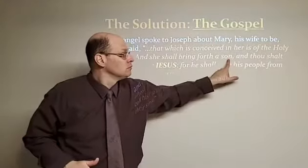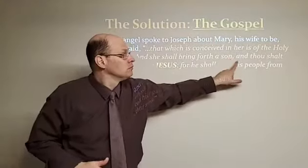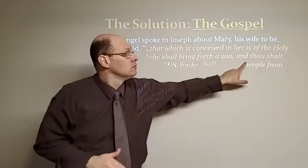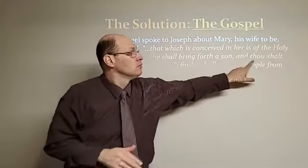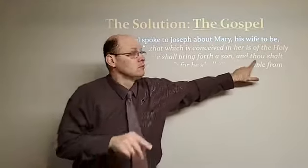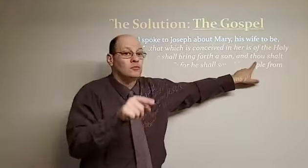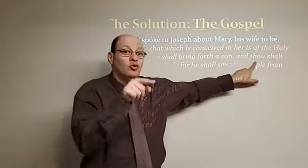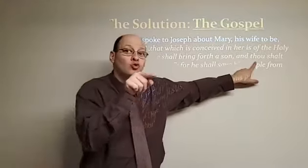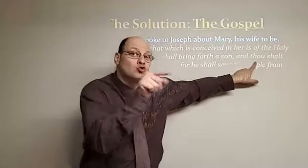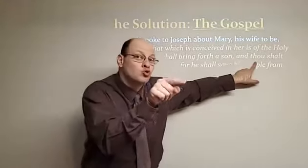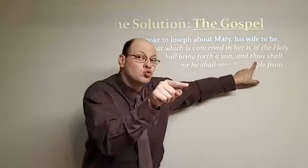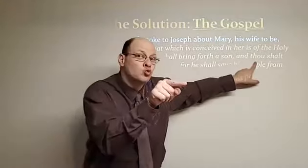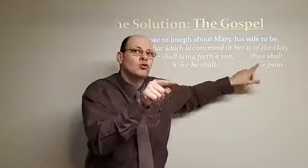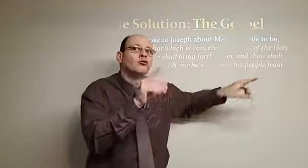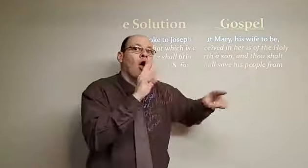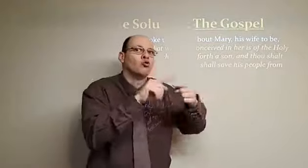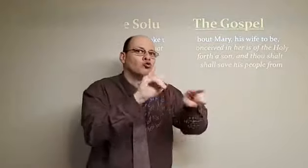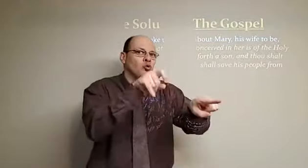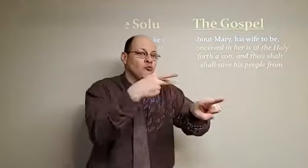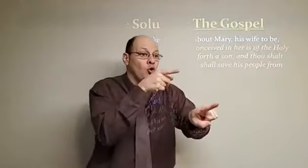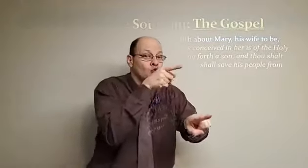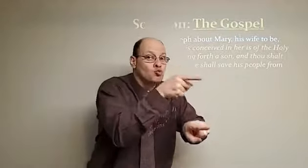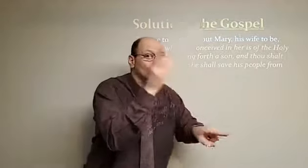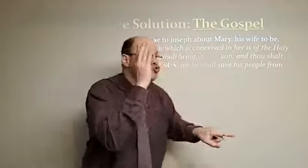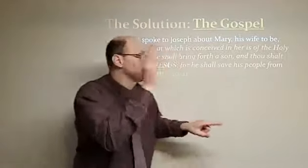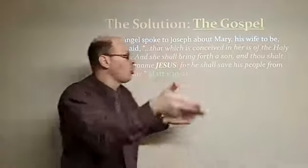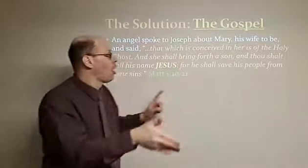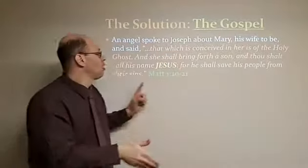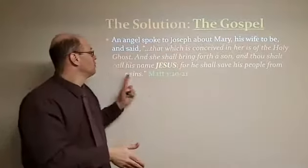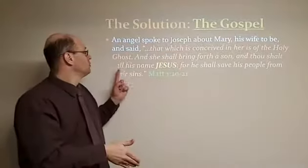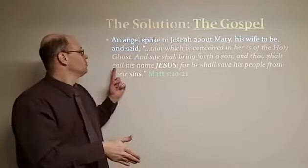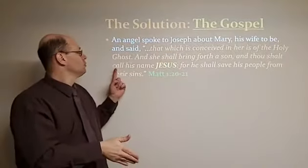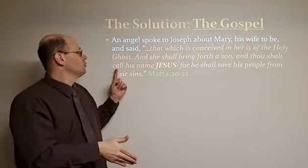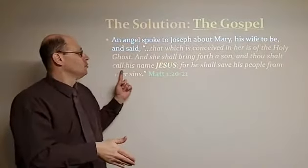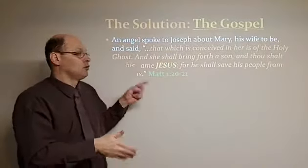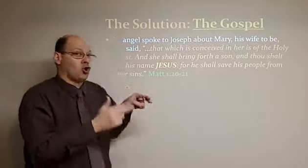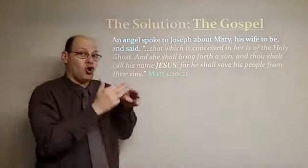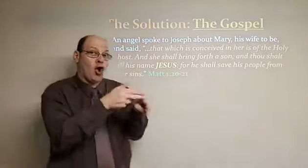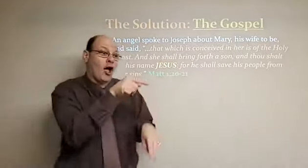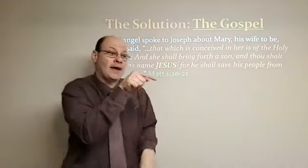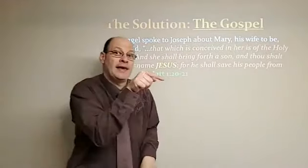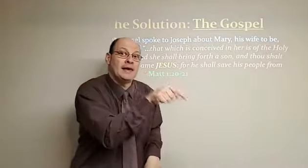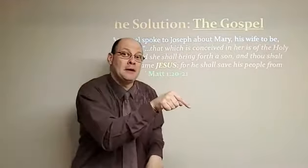and thou shalt call his name Jesus the angel is speaking to Joseph here